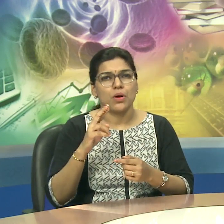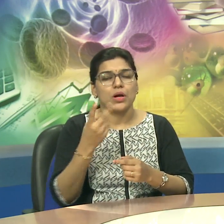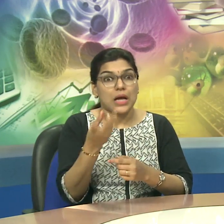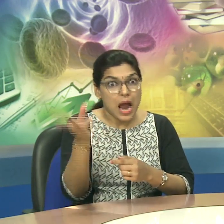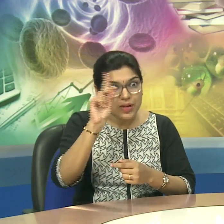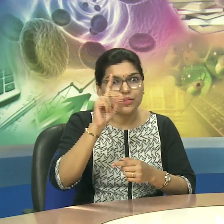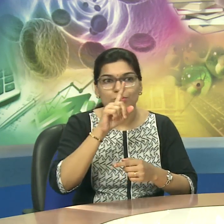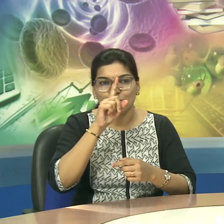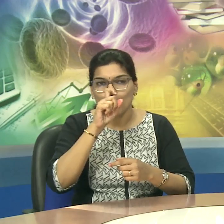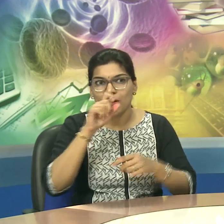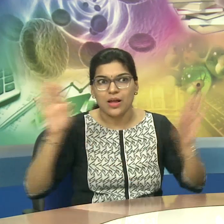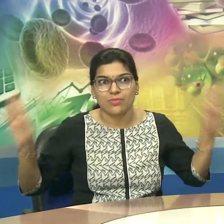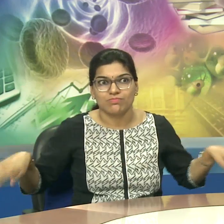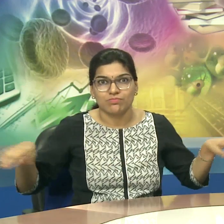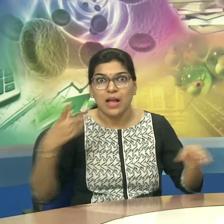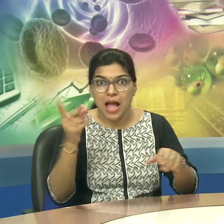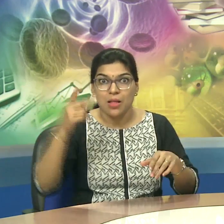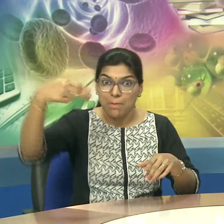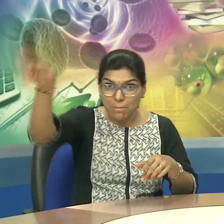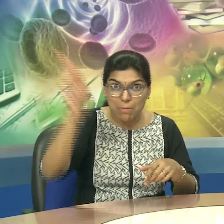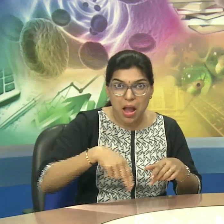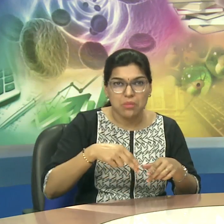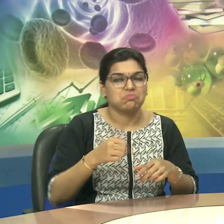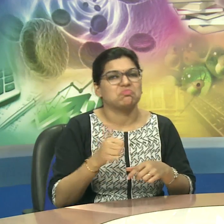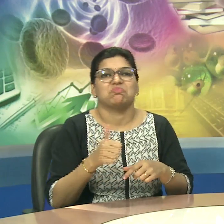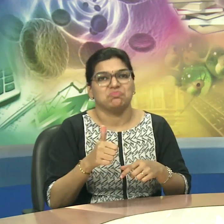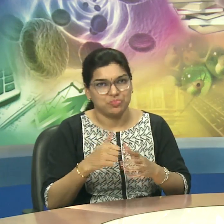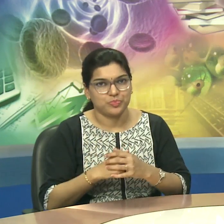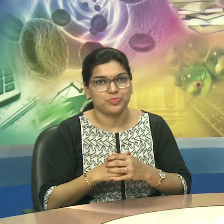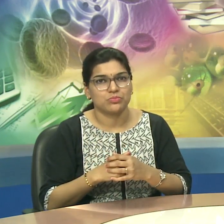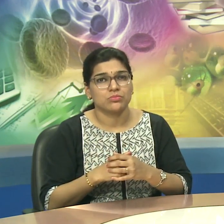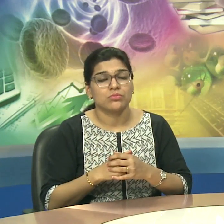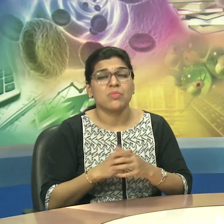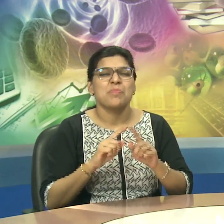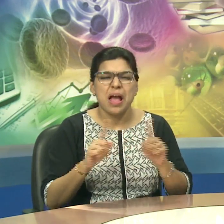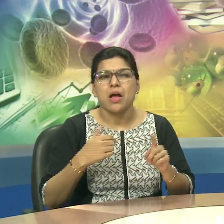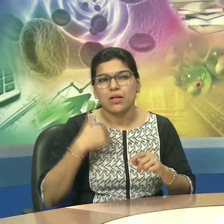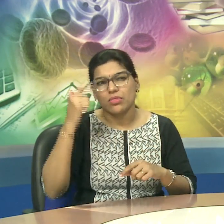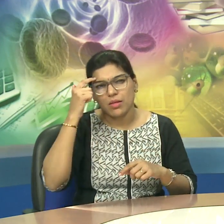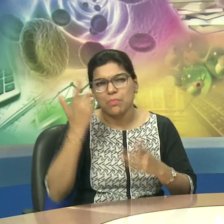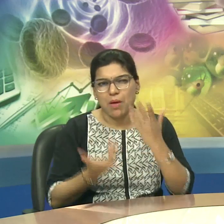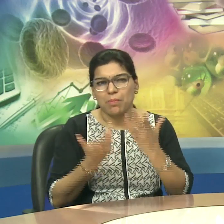I thought that now the parrot has flown away and we will not see the parrot